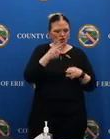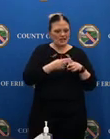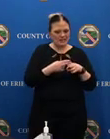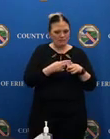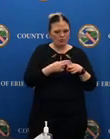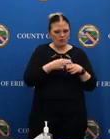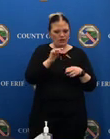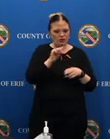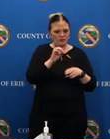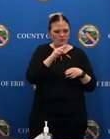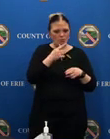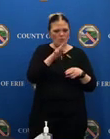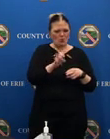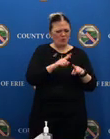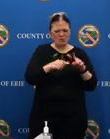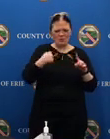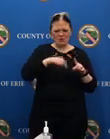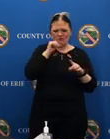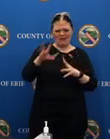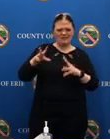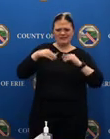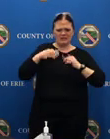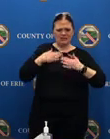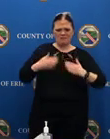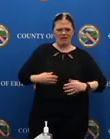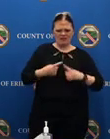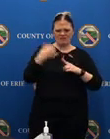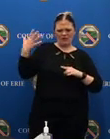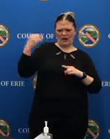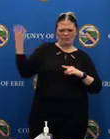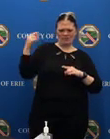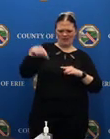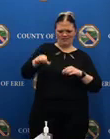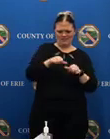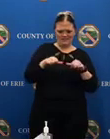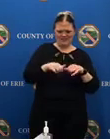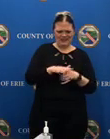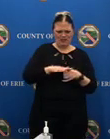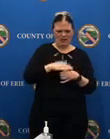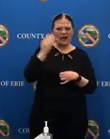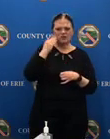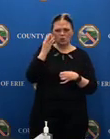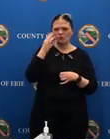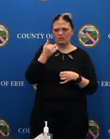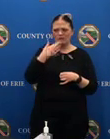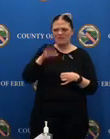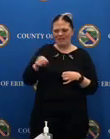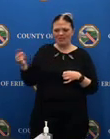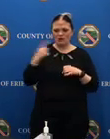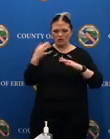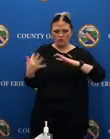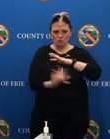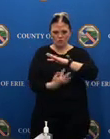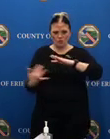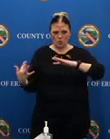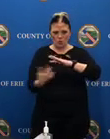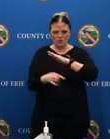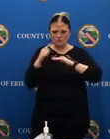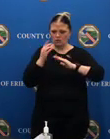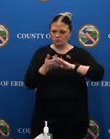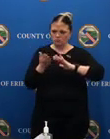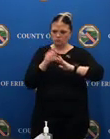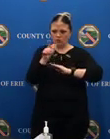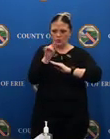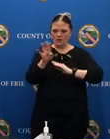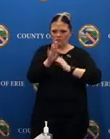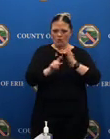be accepting bodies from outside the area. I know it's pretty bad down there. Their crematoriums are running 24 hours